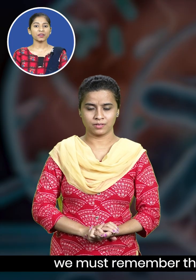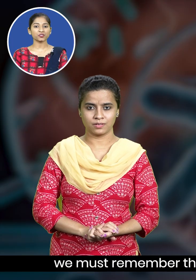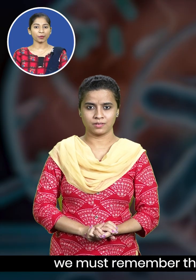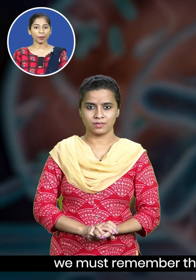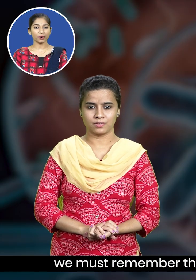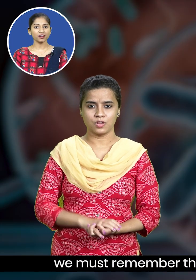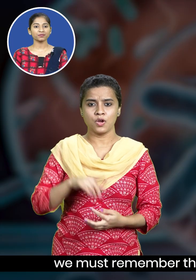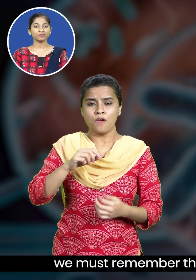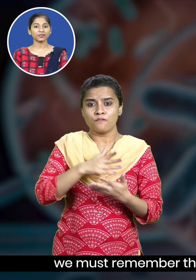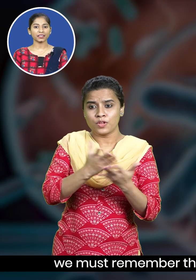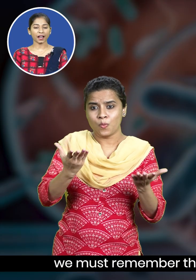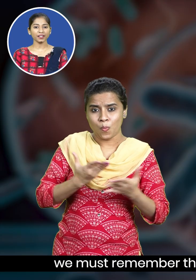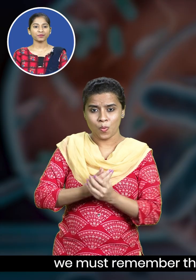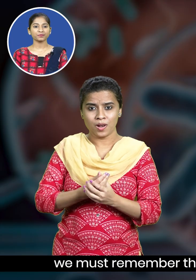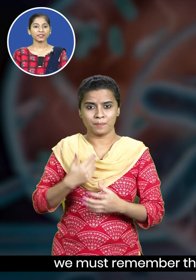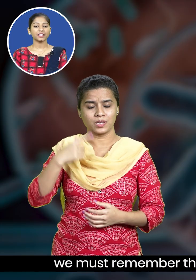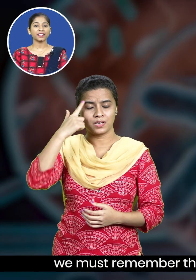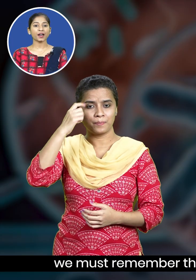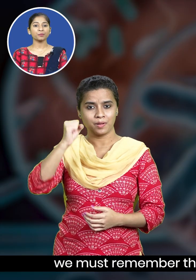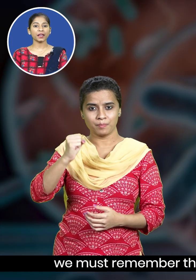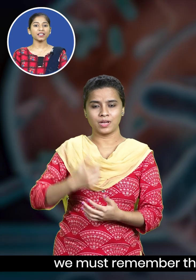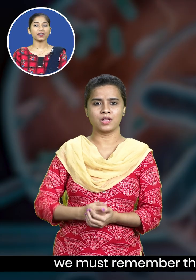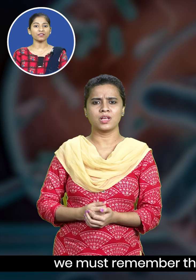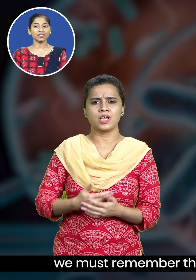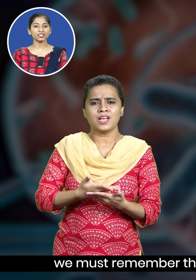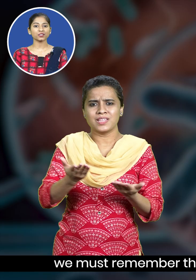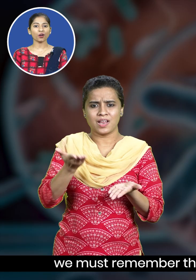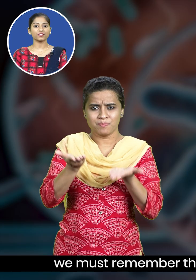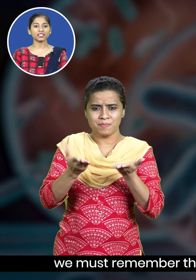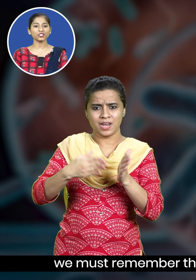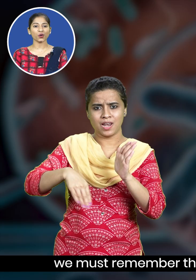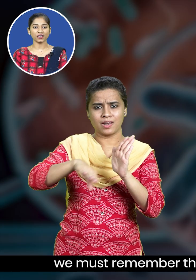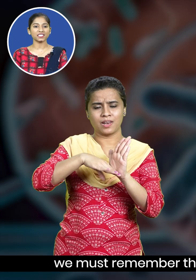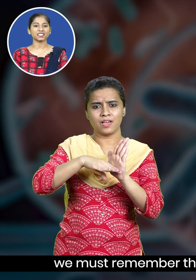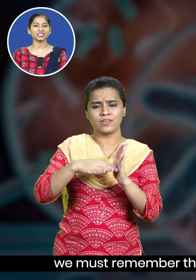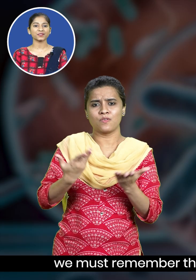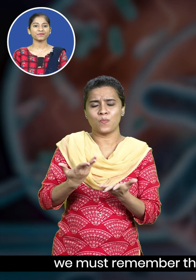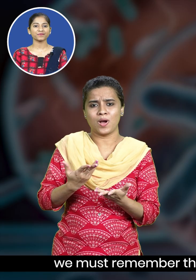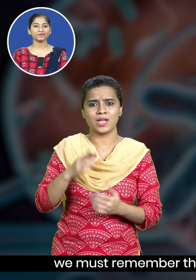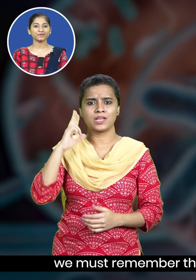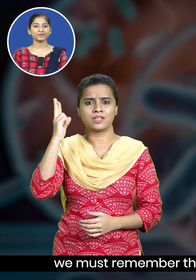we must remember that there are many levels of such causes.